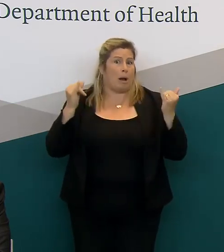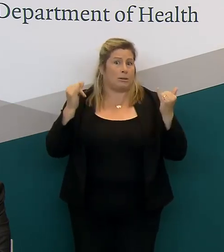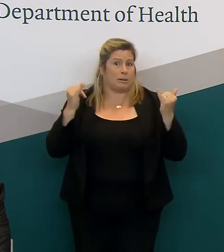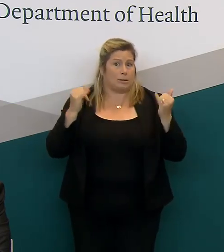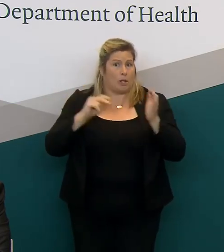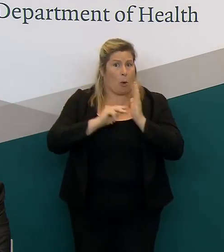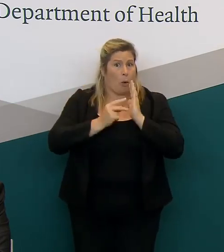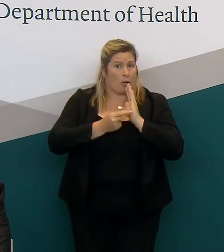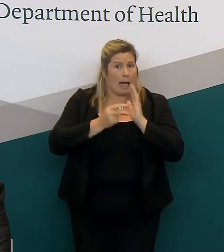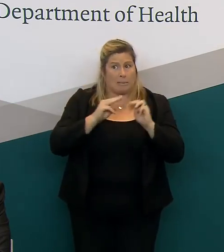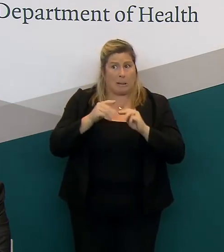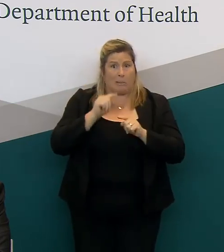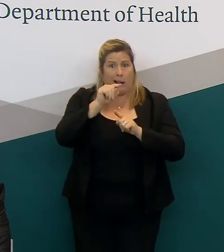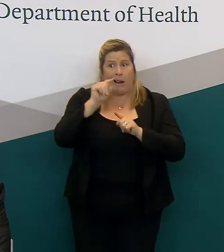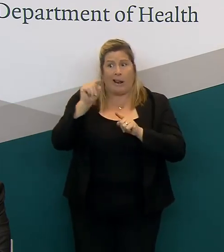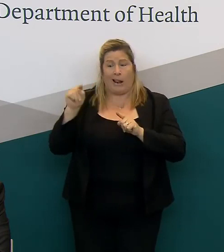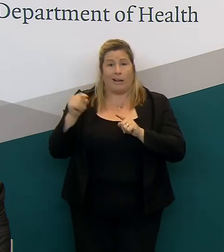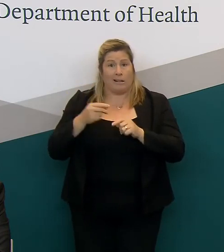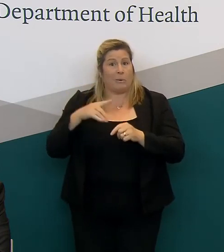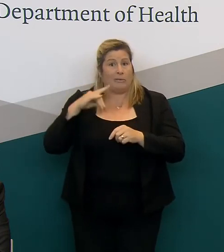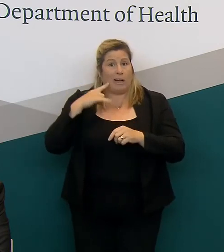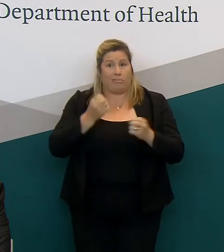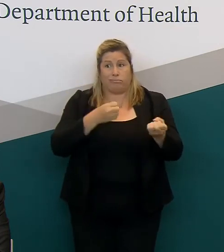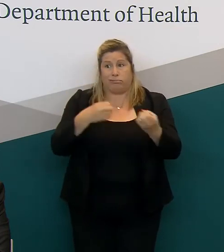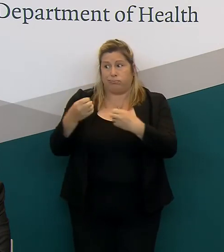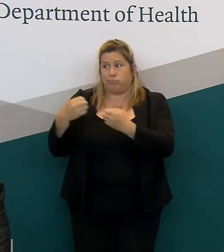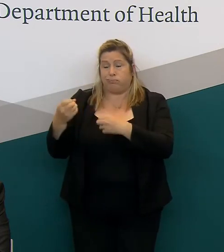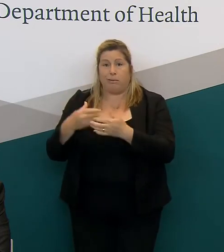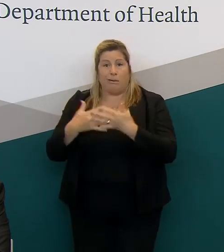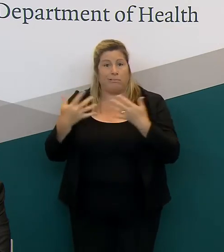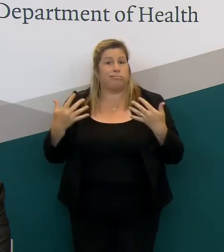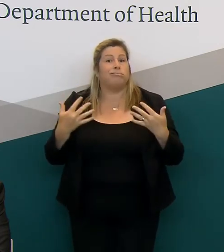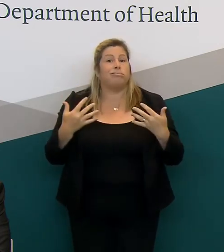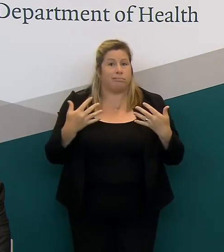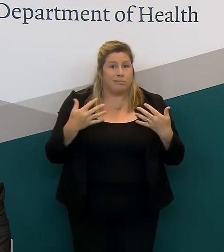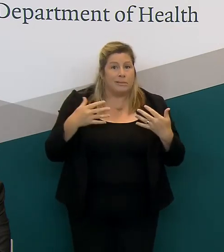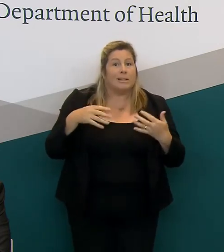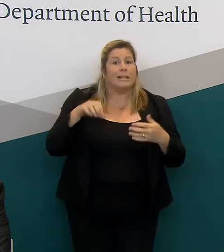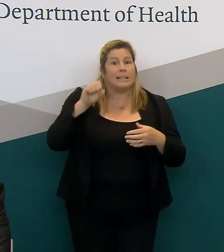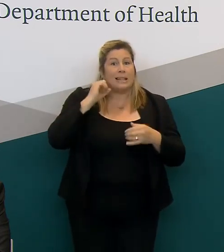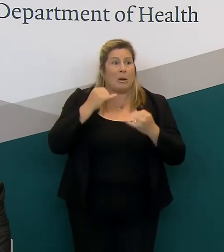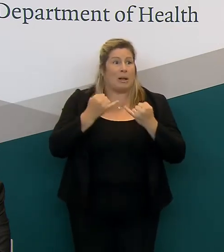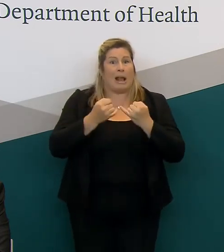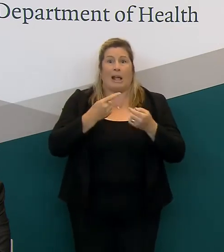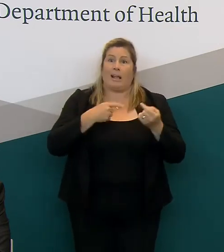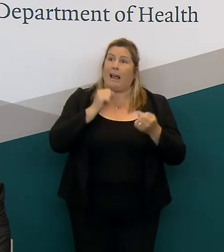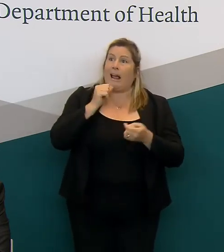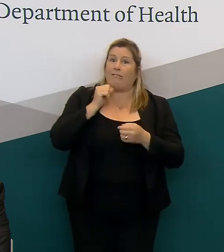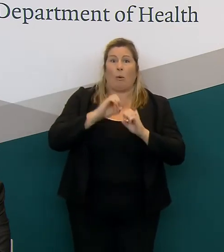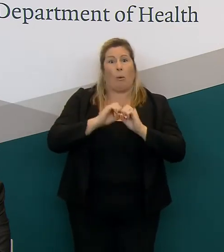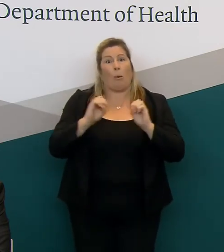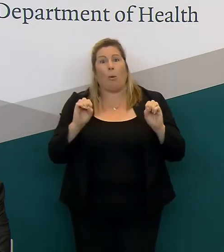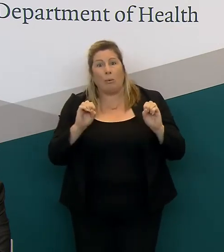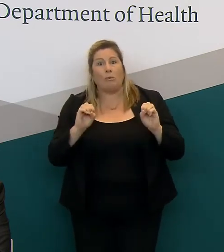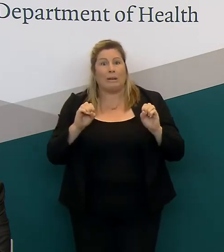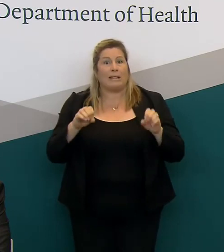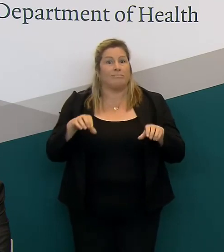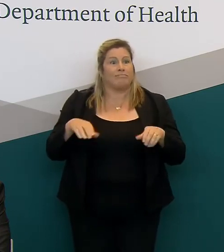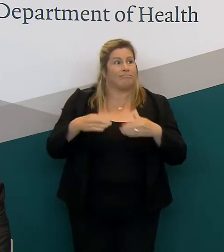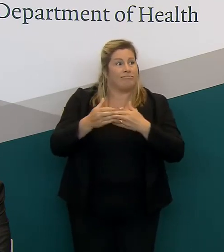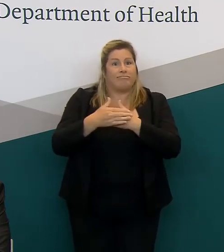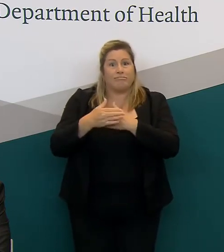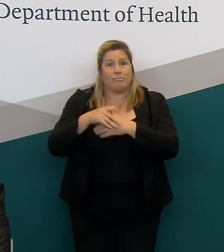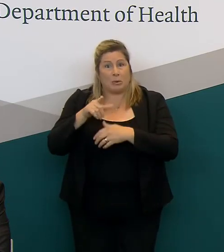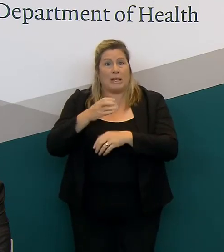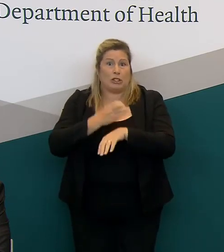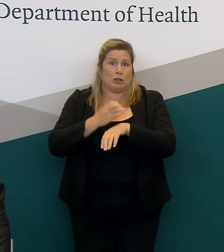house parties being organised with abandon, it seems to me, as though we weren't in the midst of a pandemic. So that's a